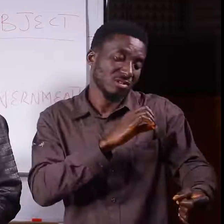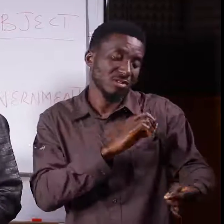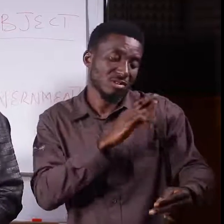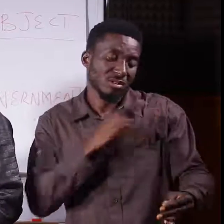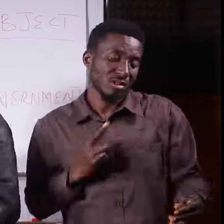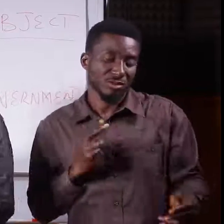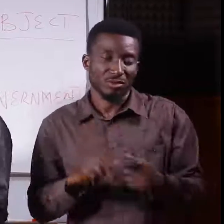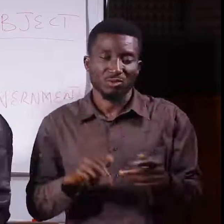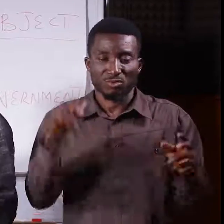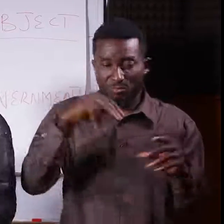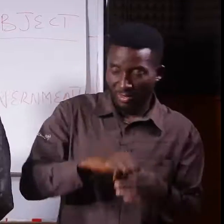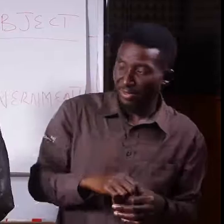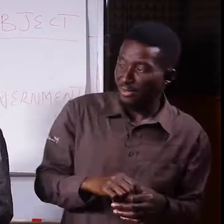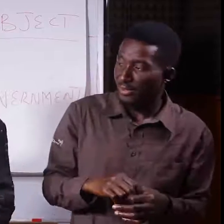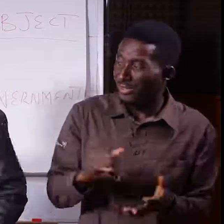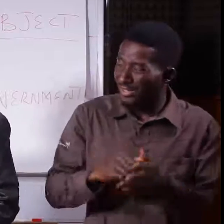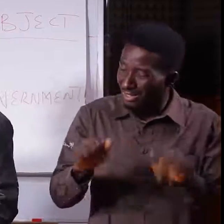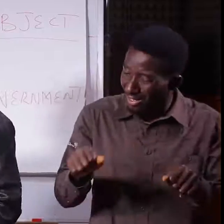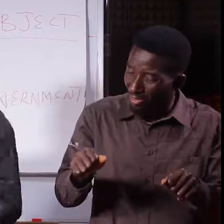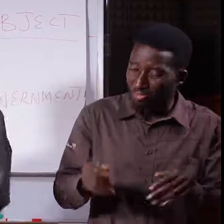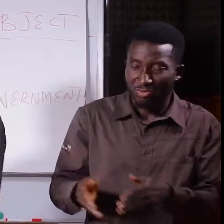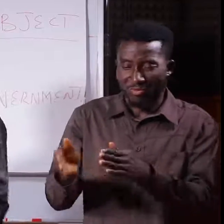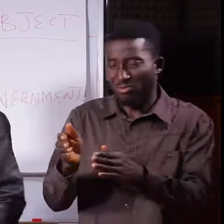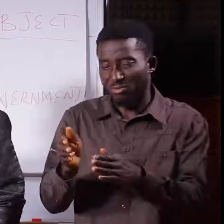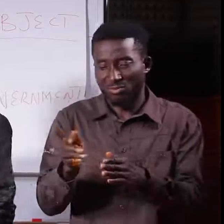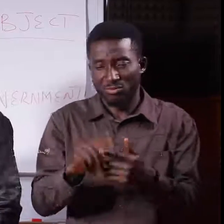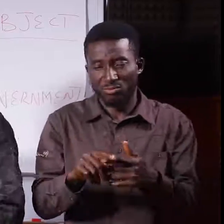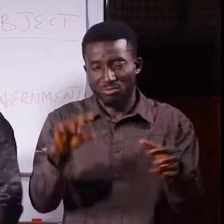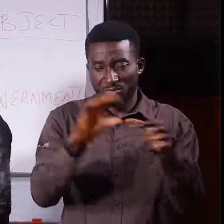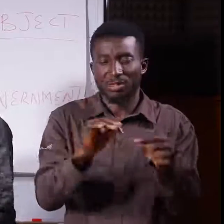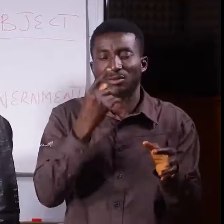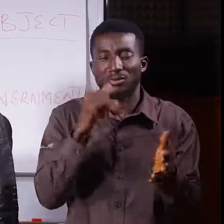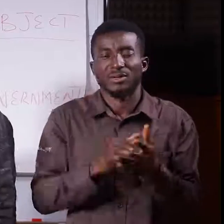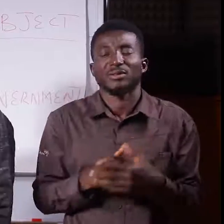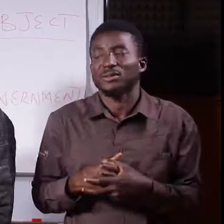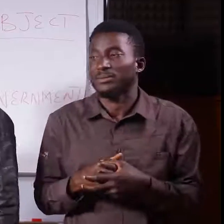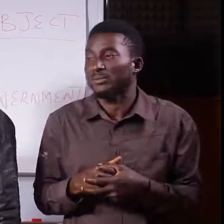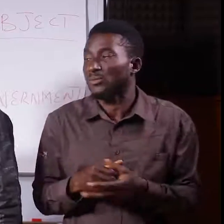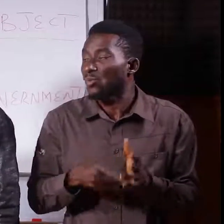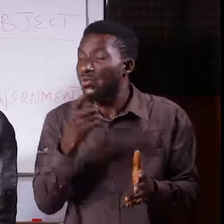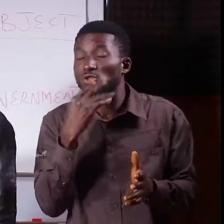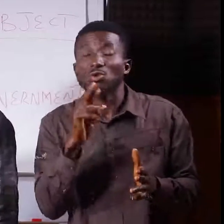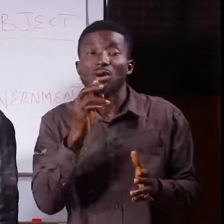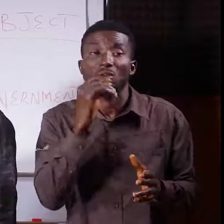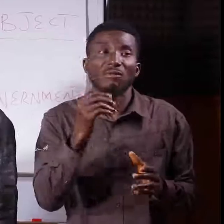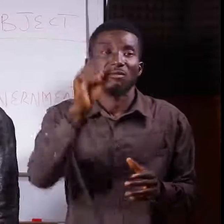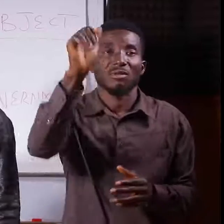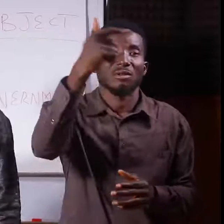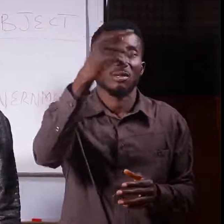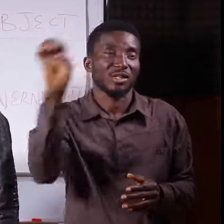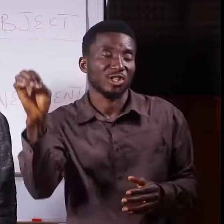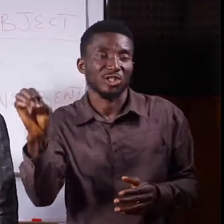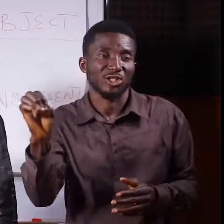participate. So it enables everybody to participate in politics at the local level. Once you are of age, that